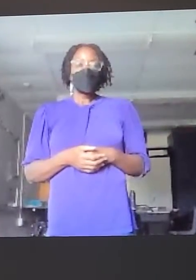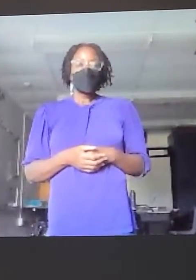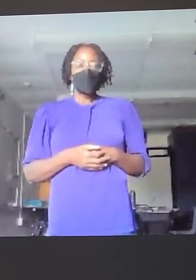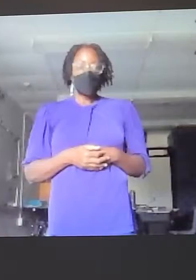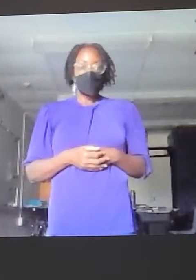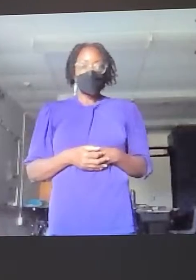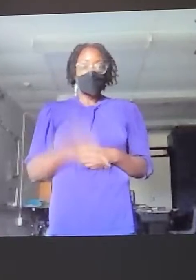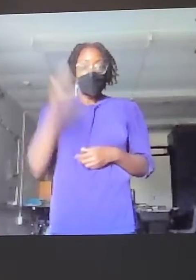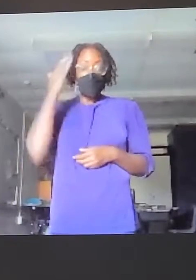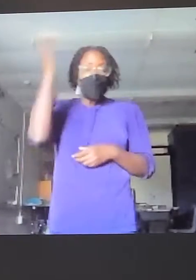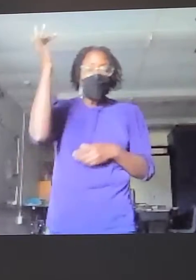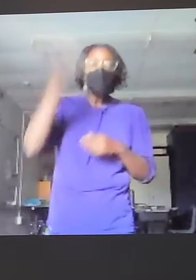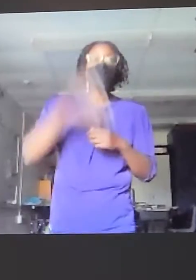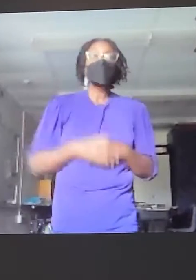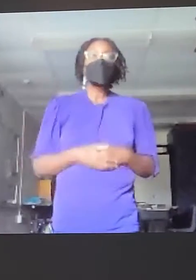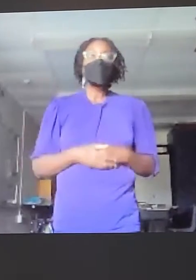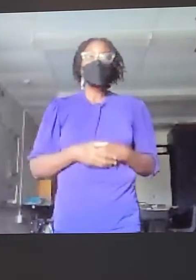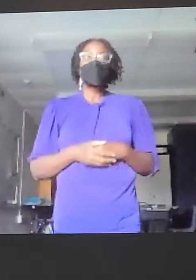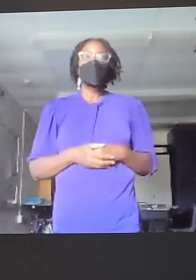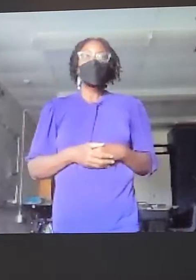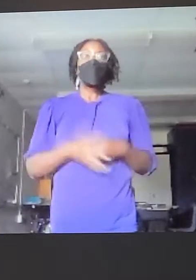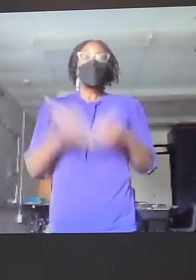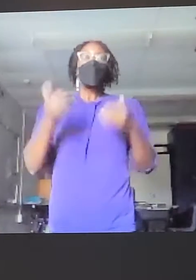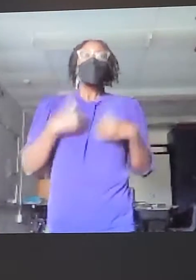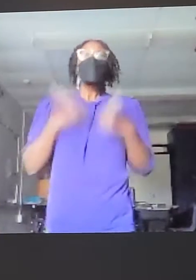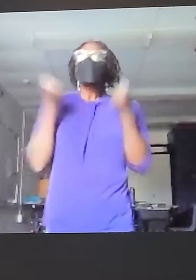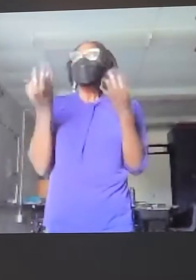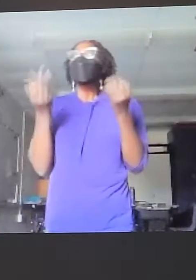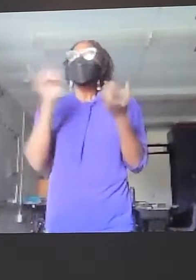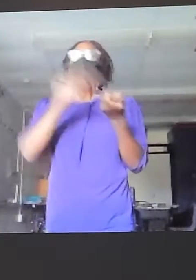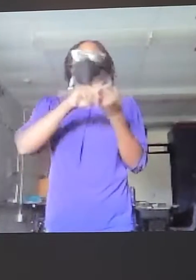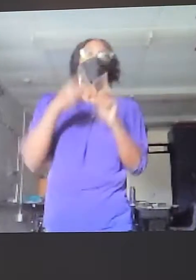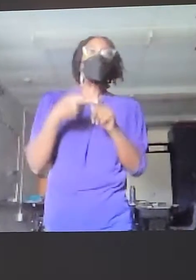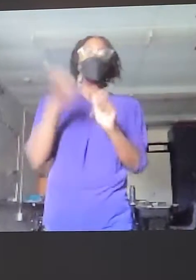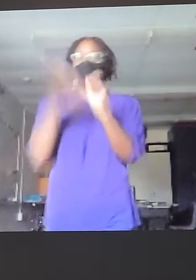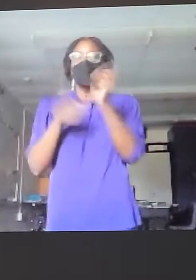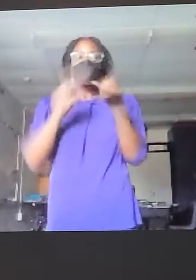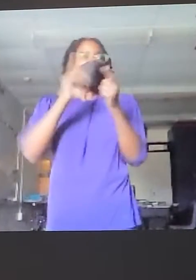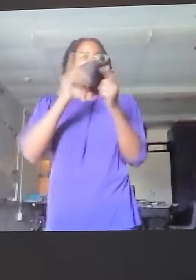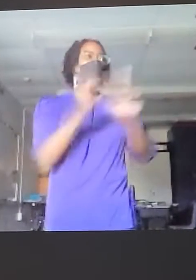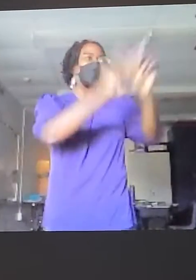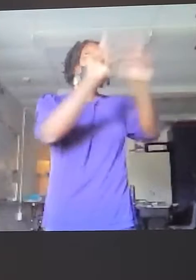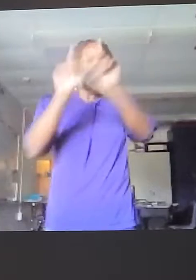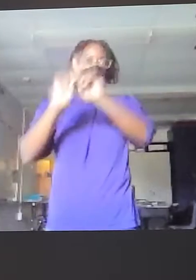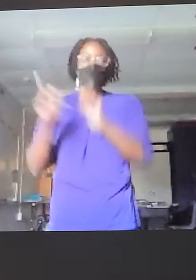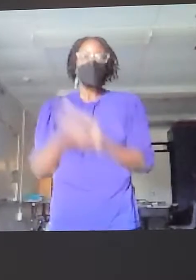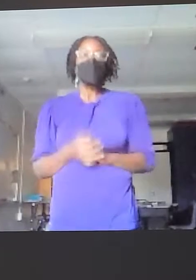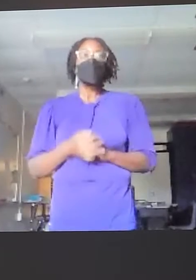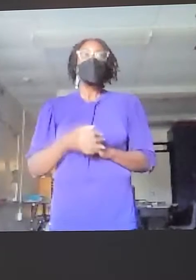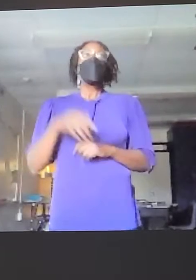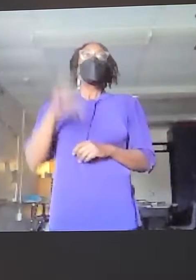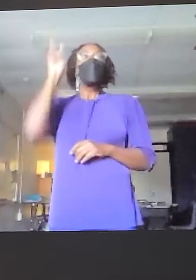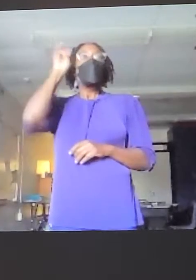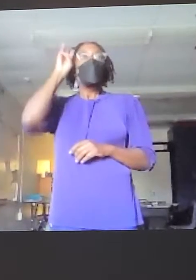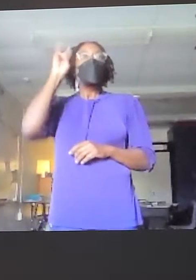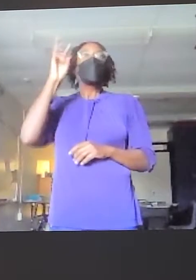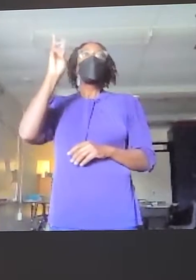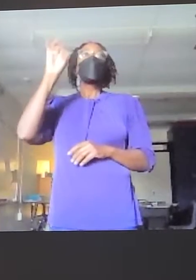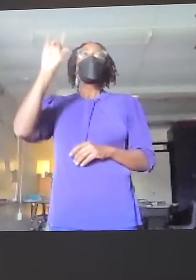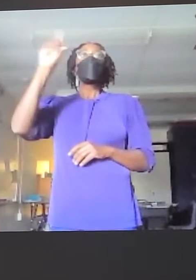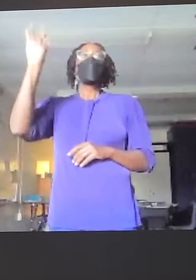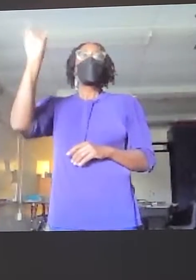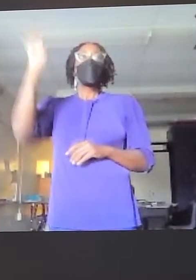Do you want to know why? Because I have so many friends and each one is different. Lily wears glasses,